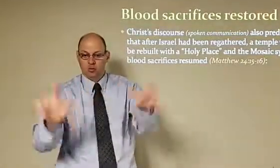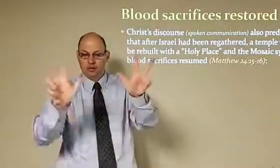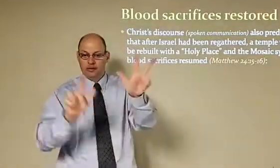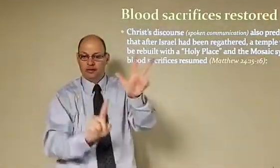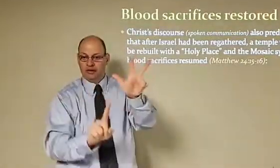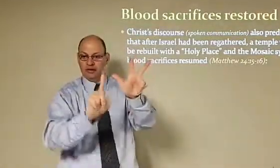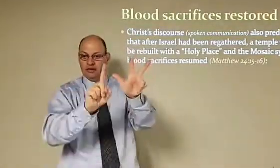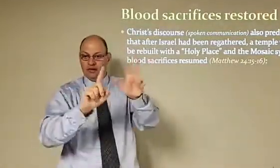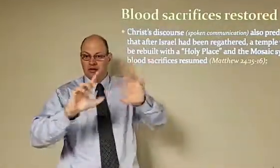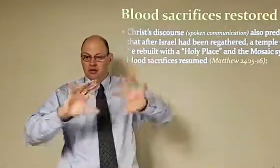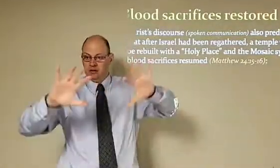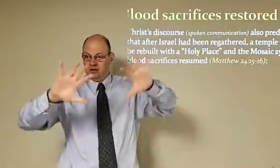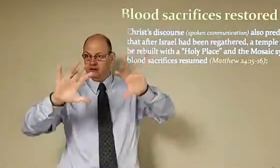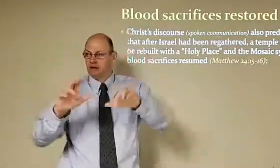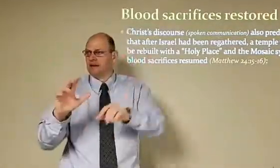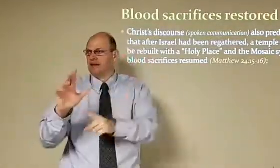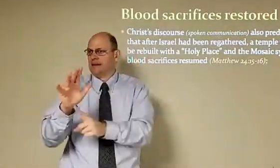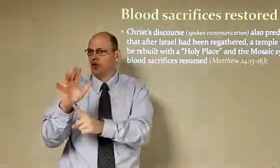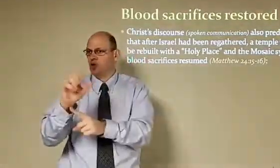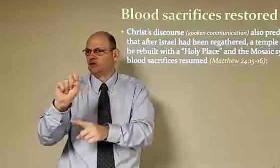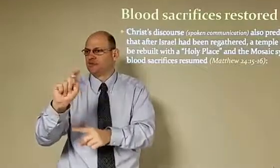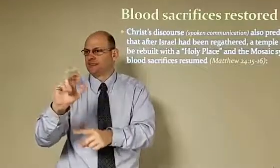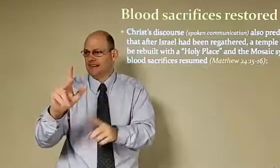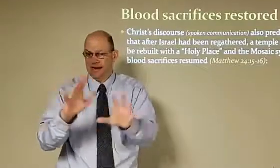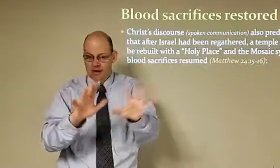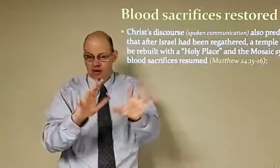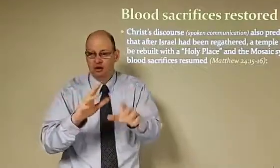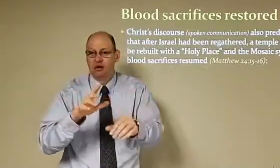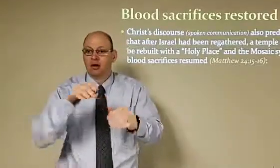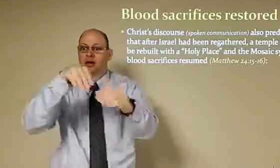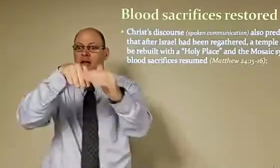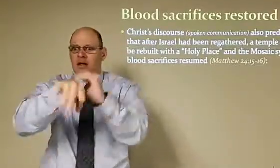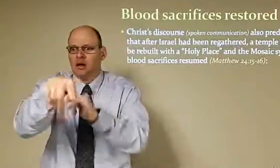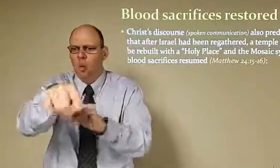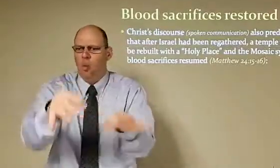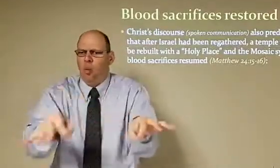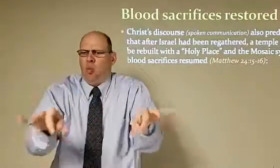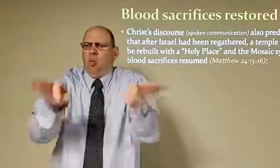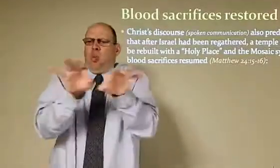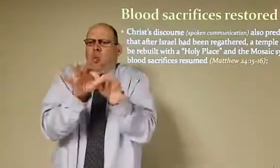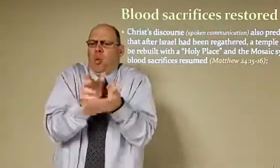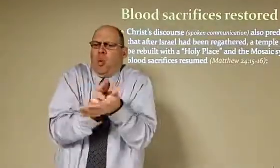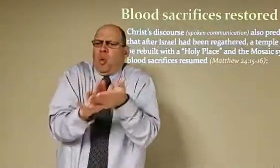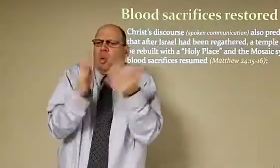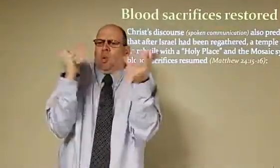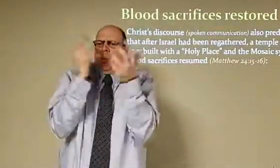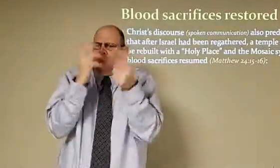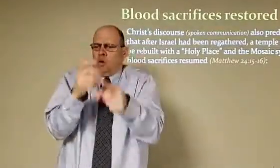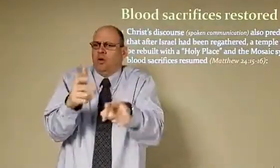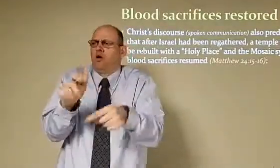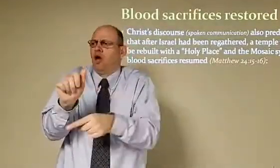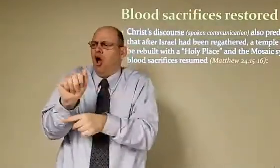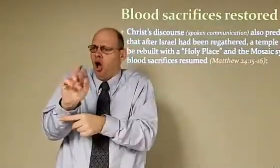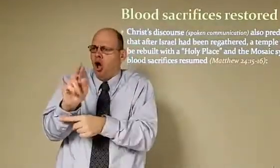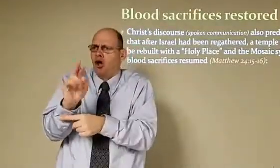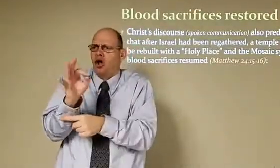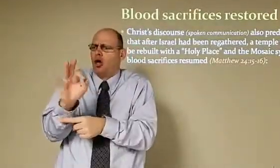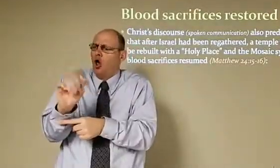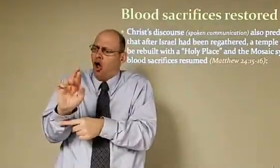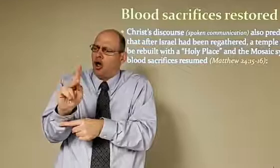offering and so forth, and using the incense, how it would become holy,